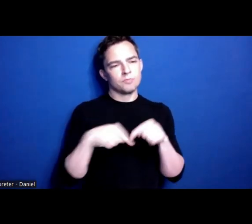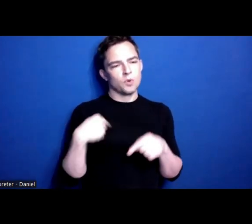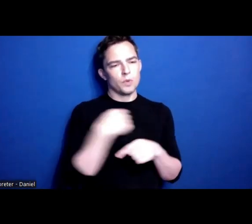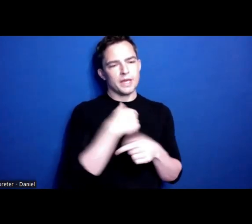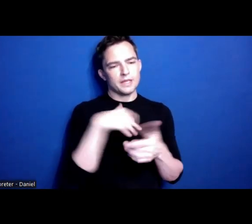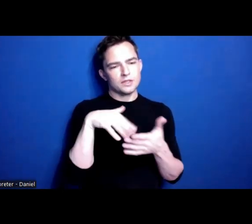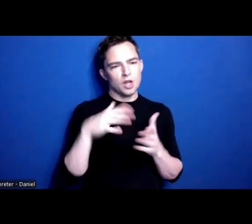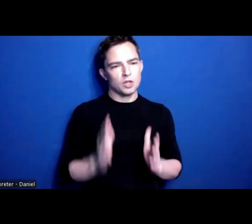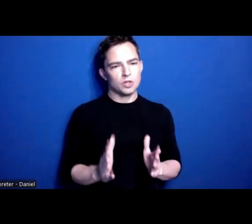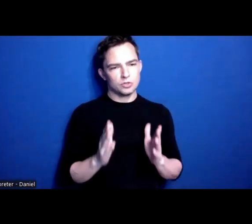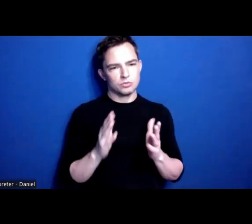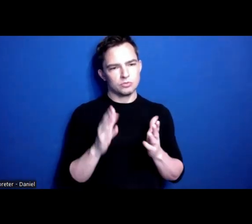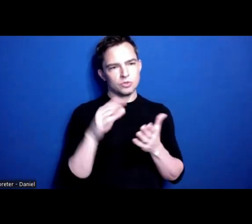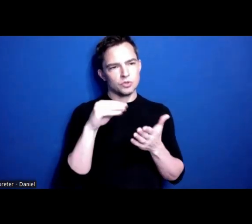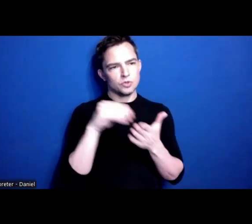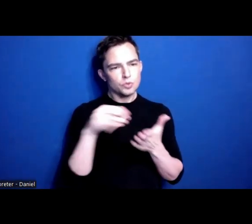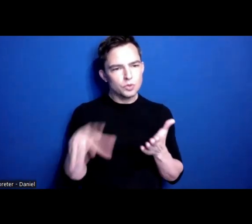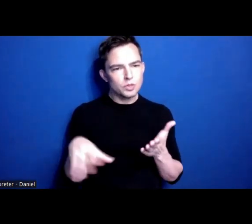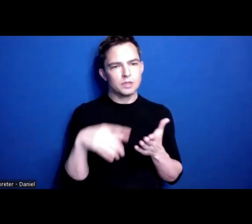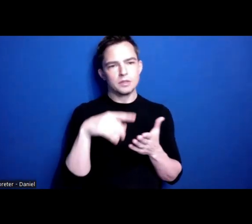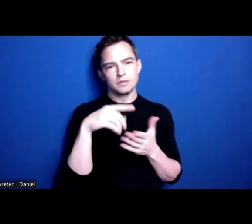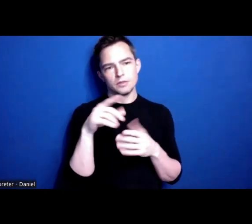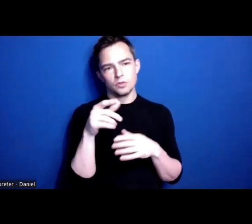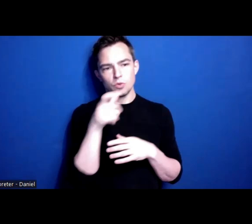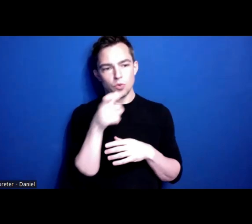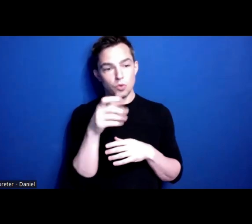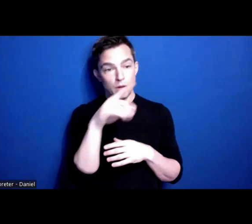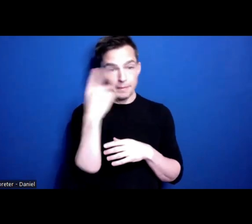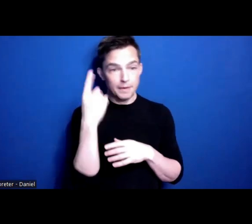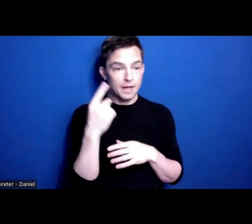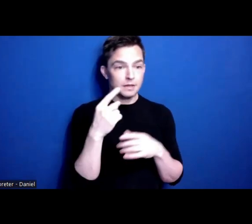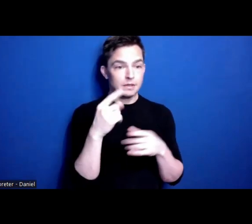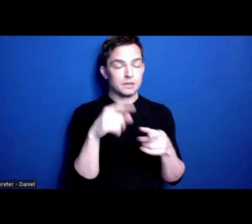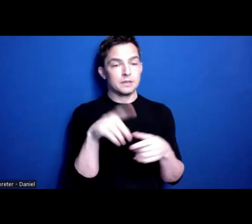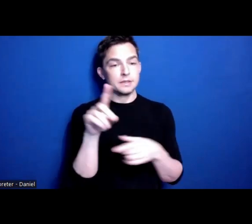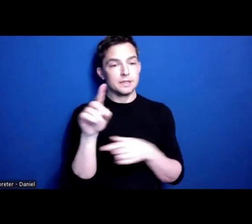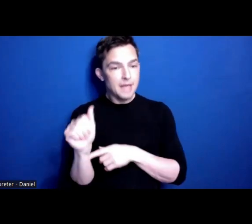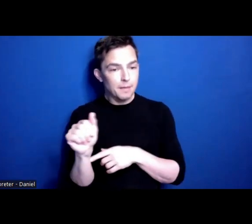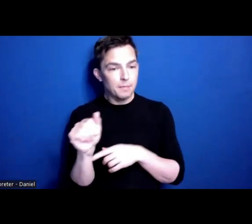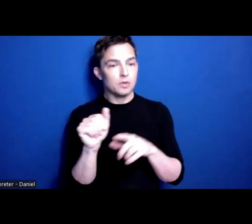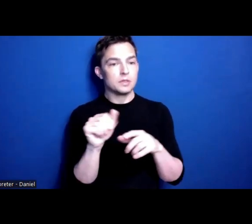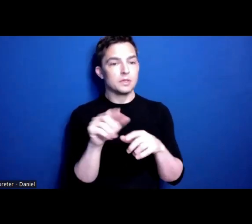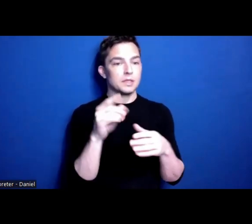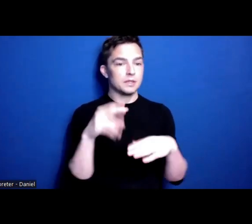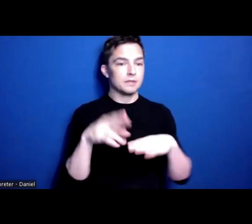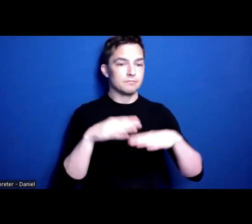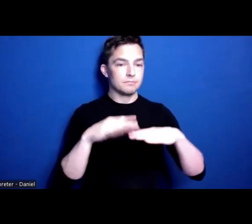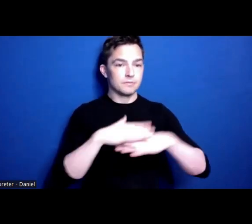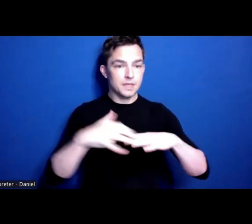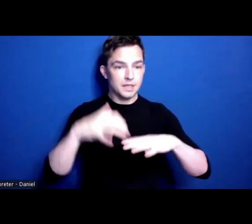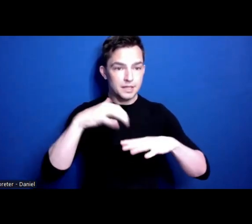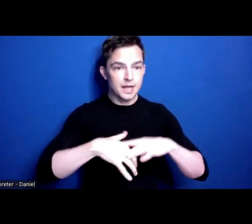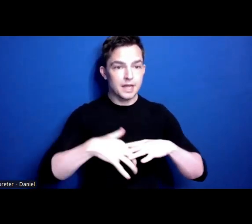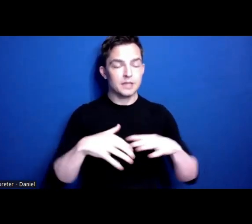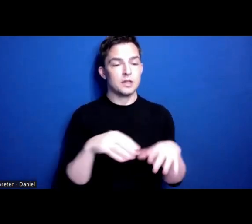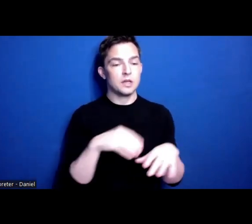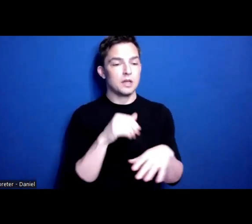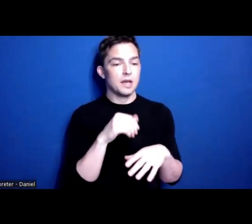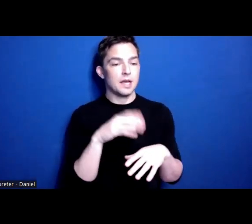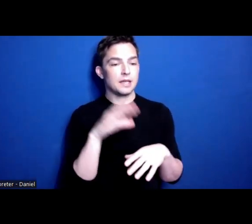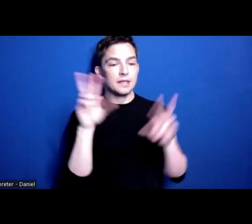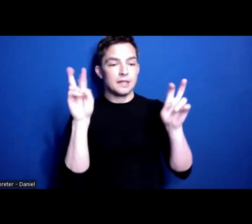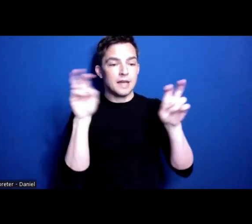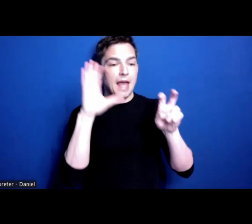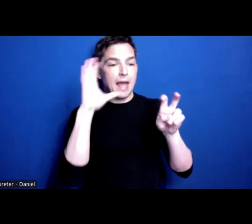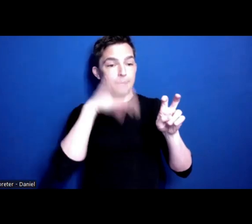and students who are Black, Indigenous, disabled, and or otherwise abnormal in the university